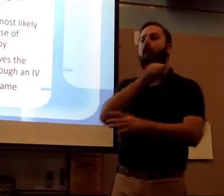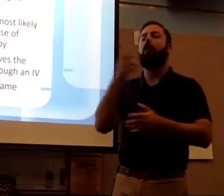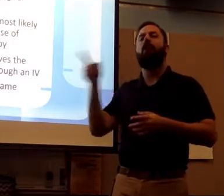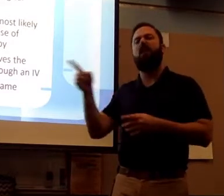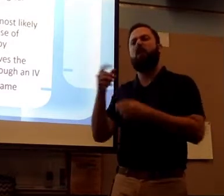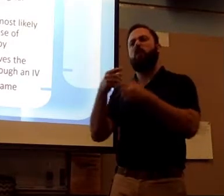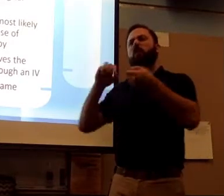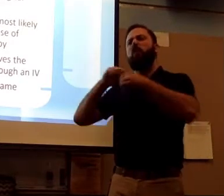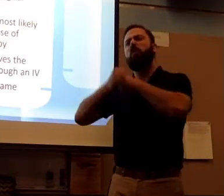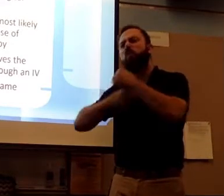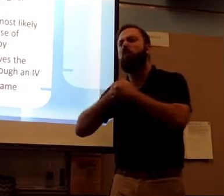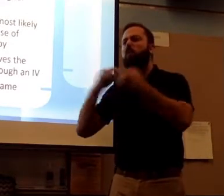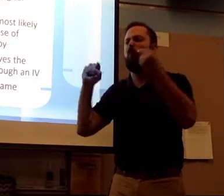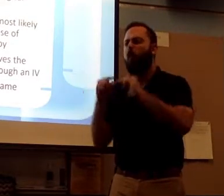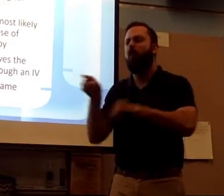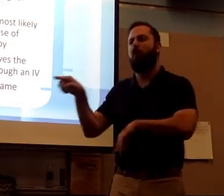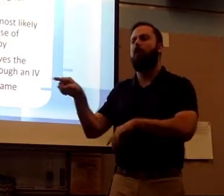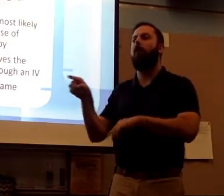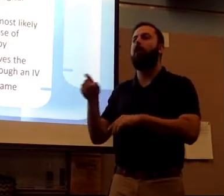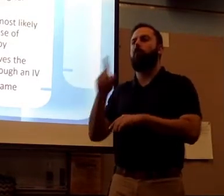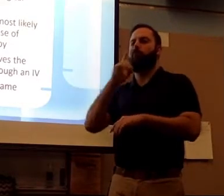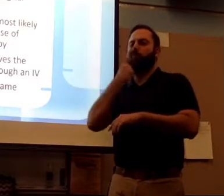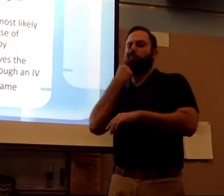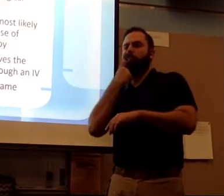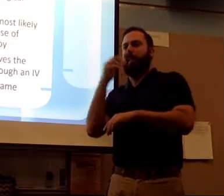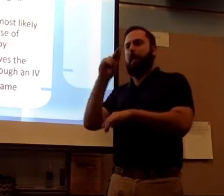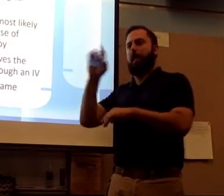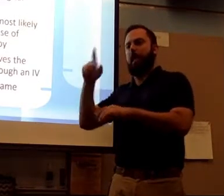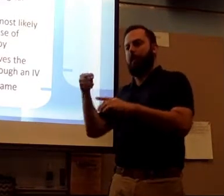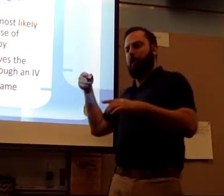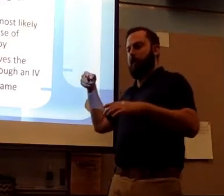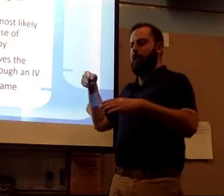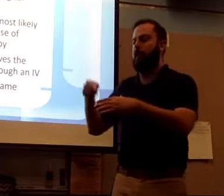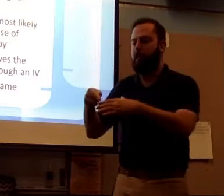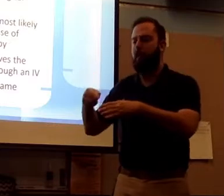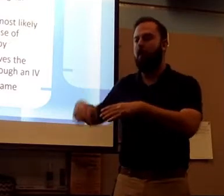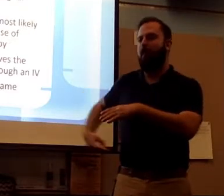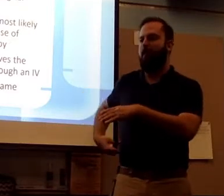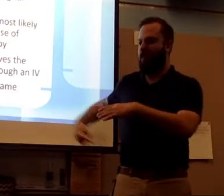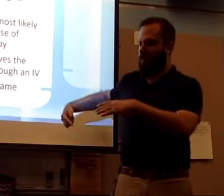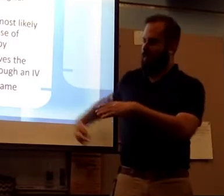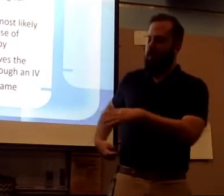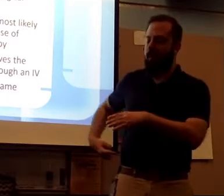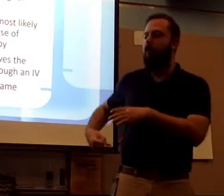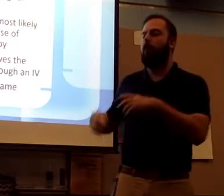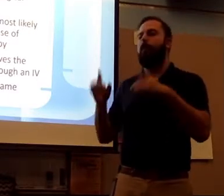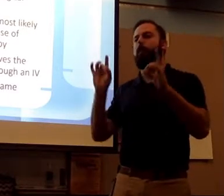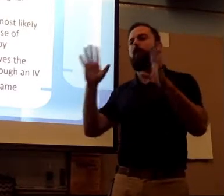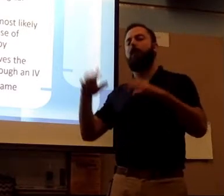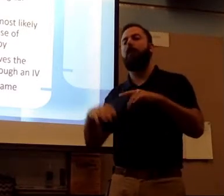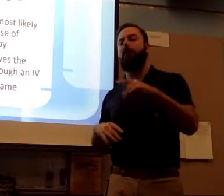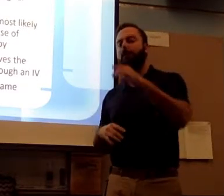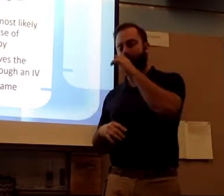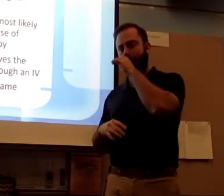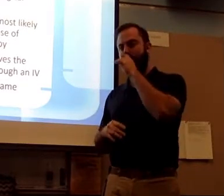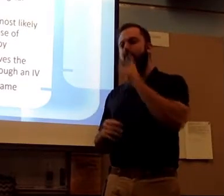and I mean, you just had a giant needle stabbed into your bones. So you might, I was reading some of the